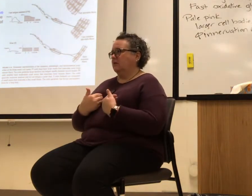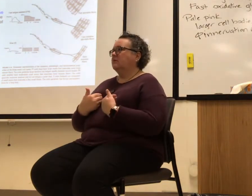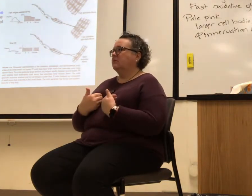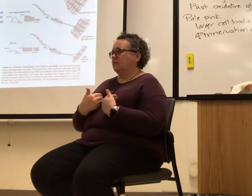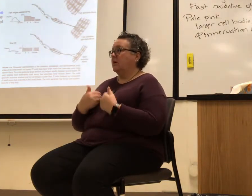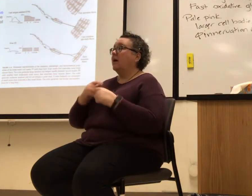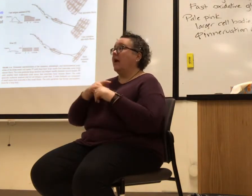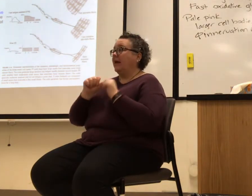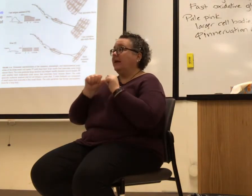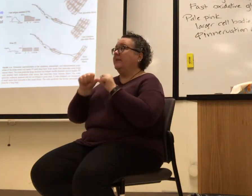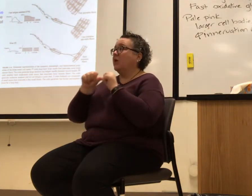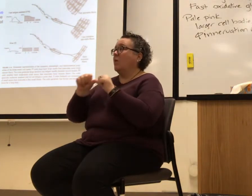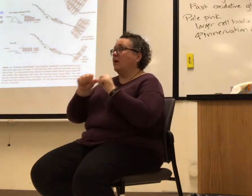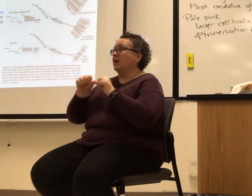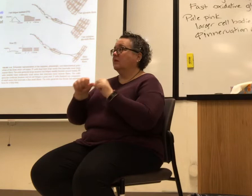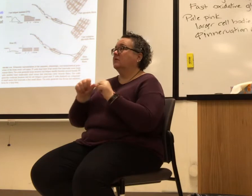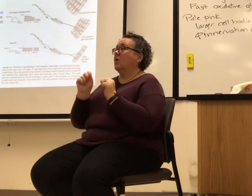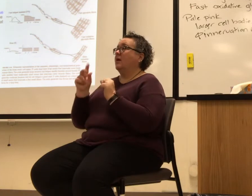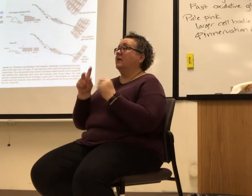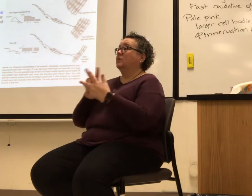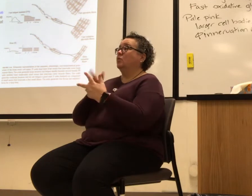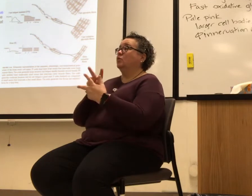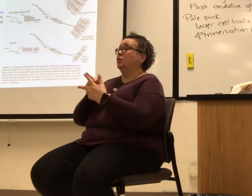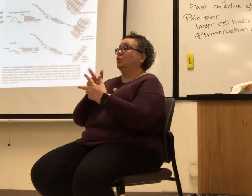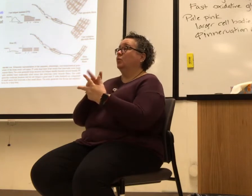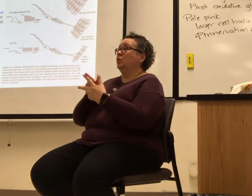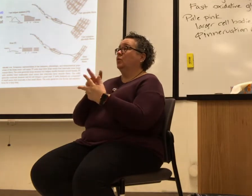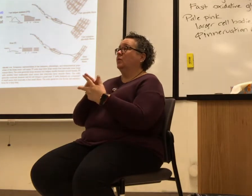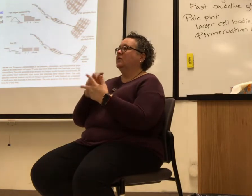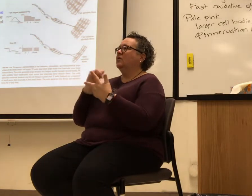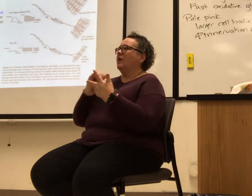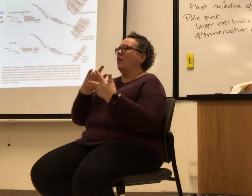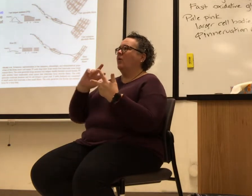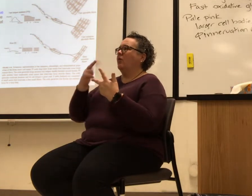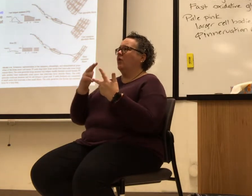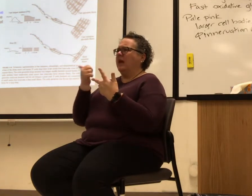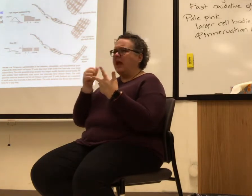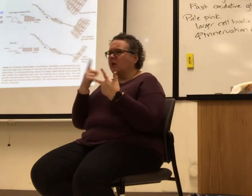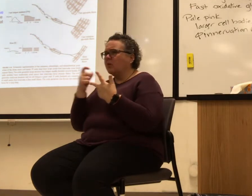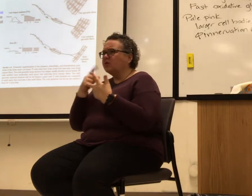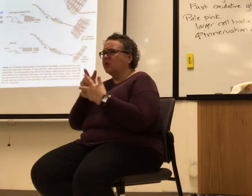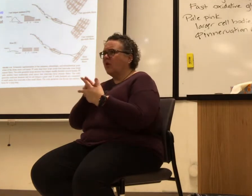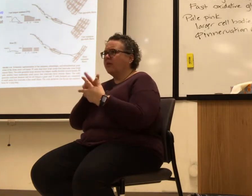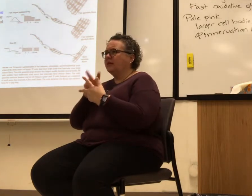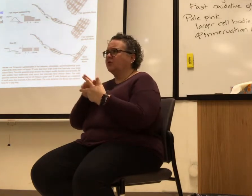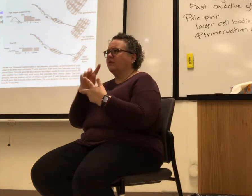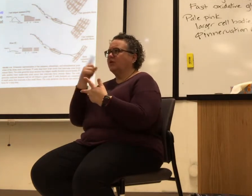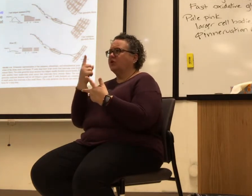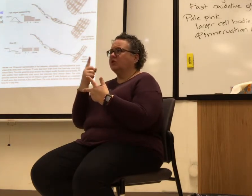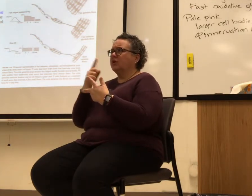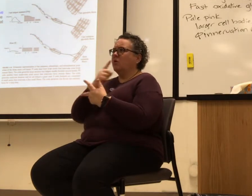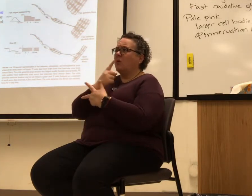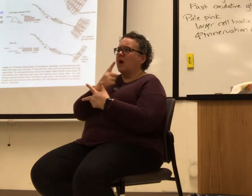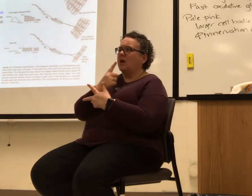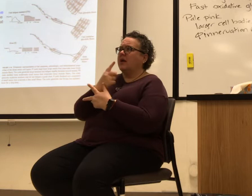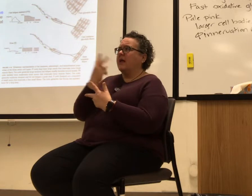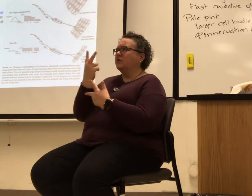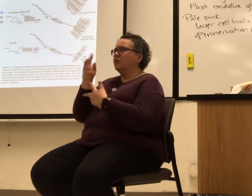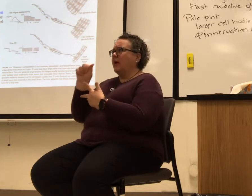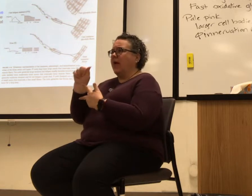All right. So I've done two fiber types. I'm going to do a third one. Are there any questions on the first two, 1 and 2A?